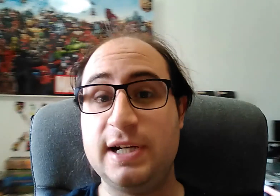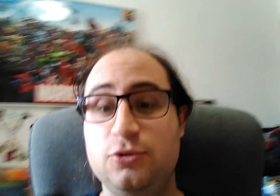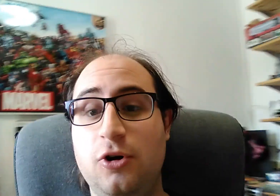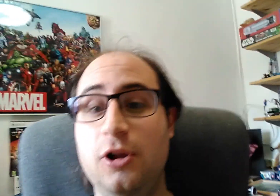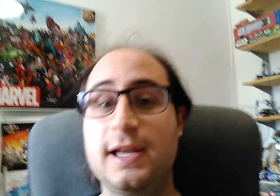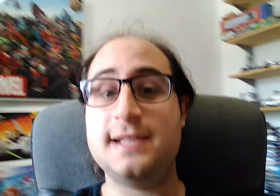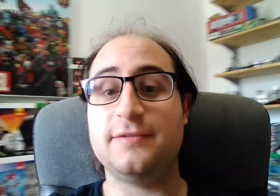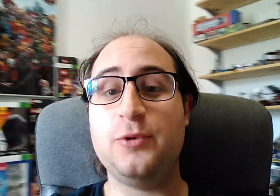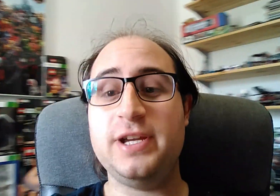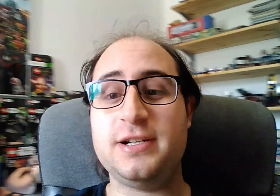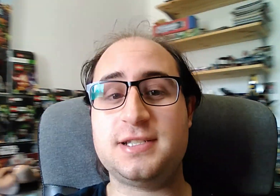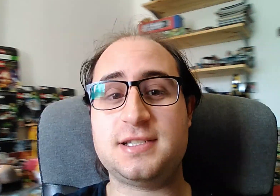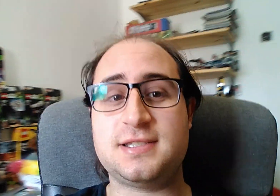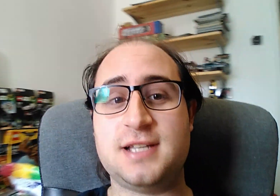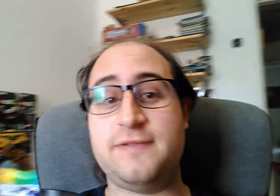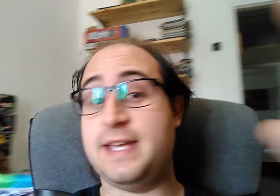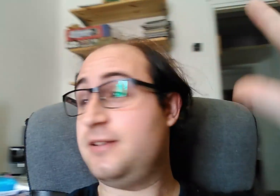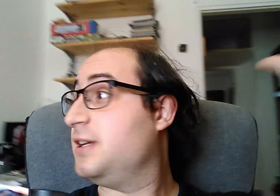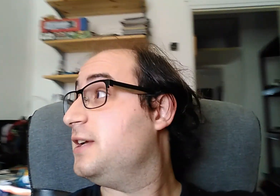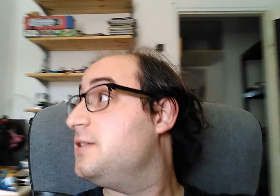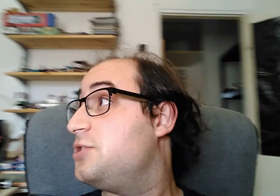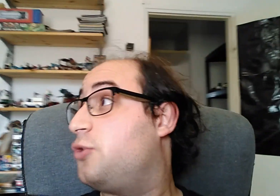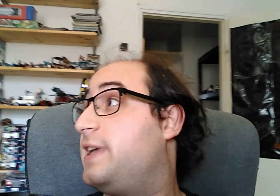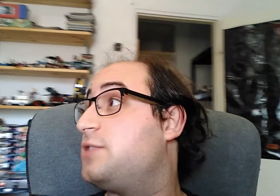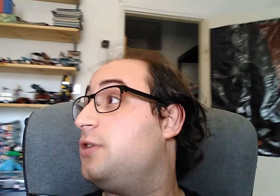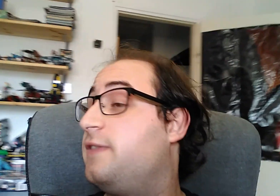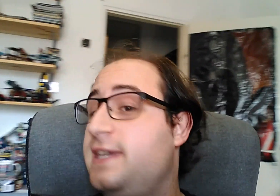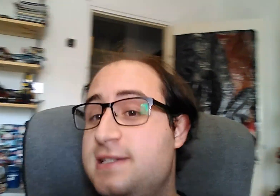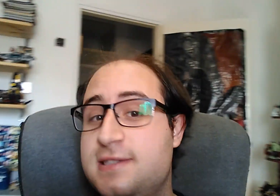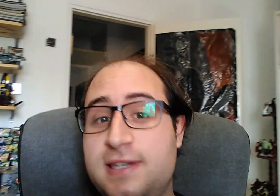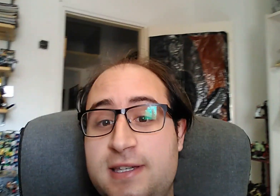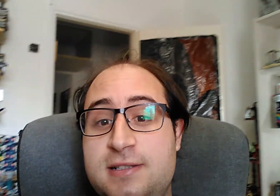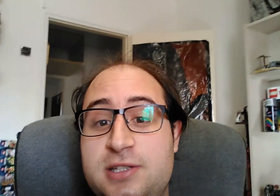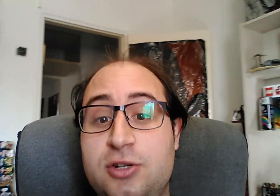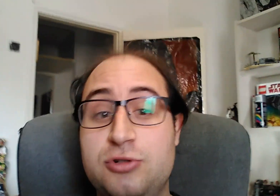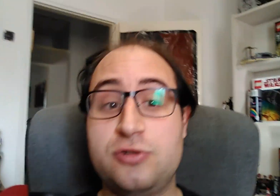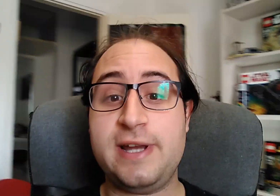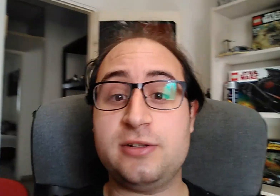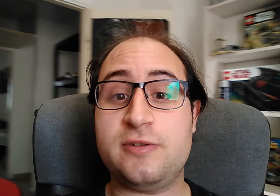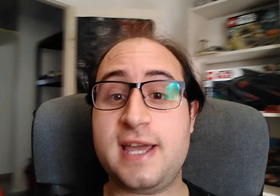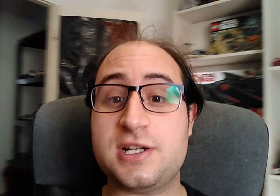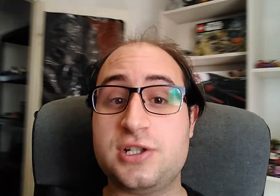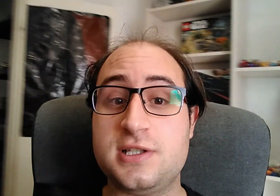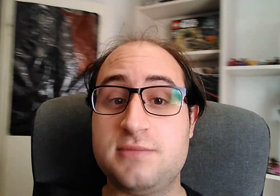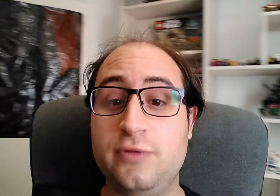do all kinds of weird stuff, like showcase all these things, you know, trailer reactions, movie